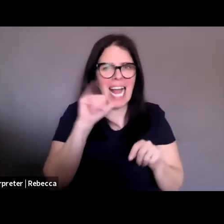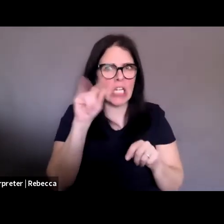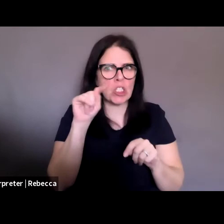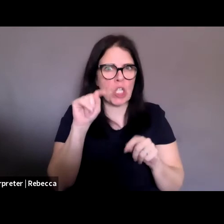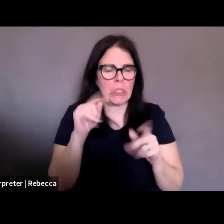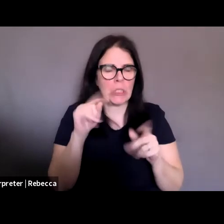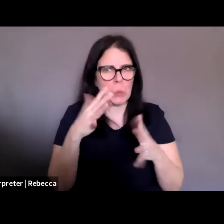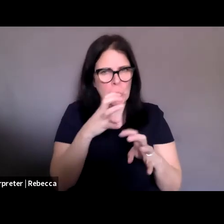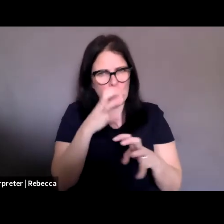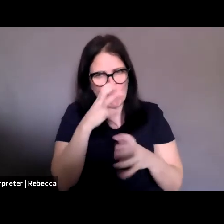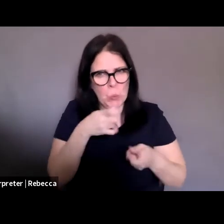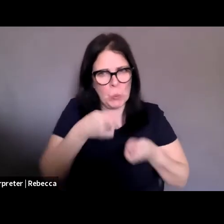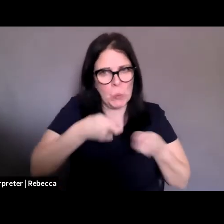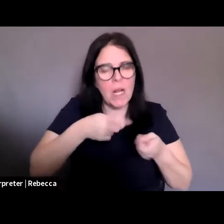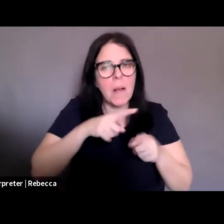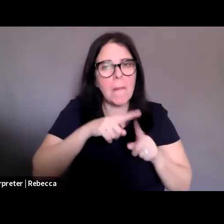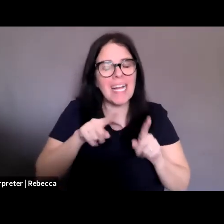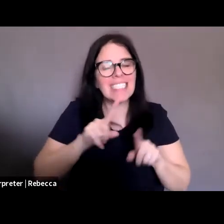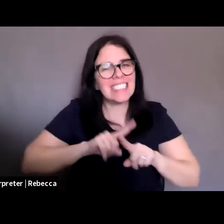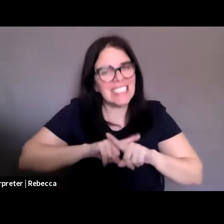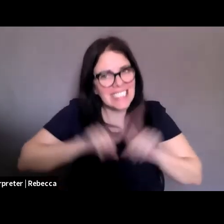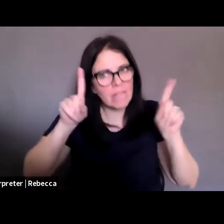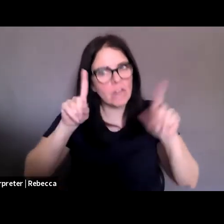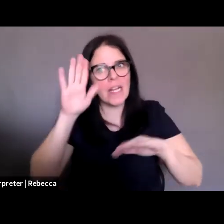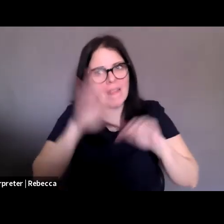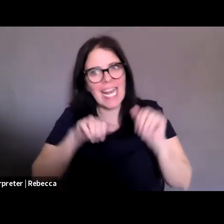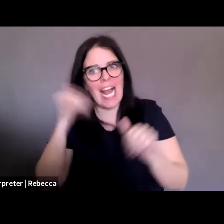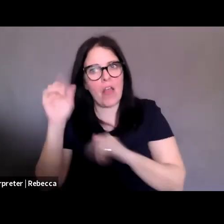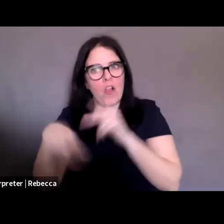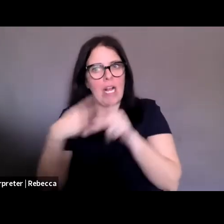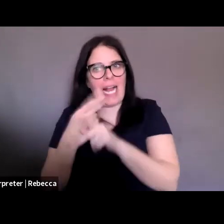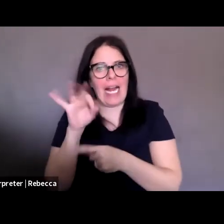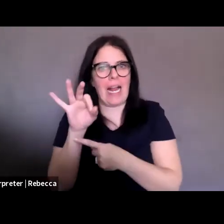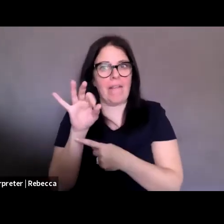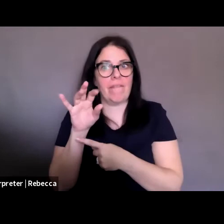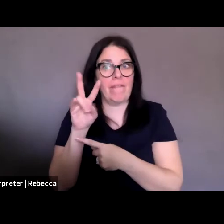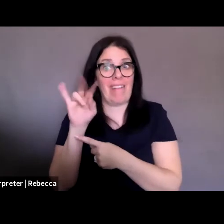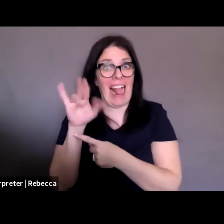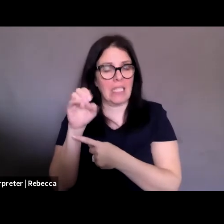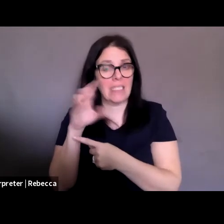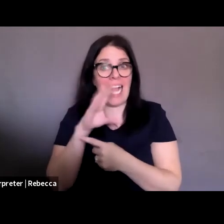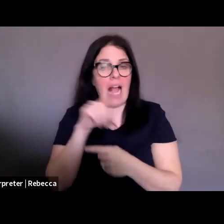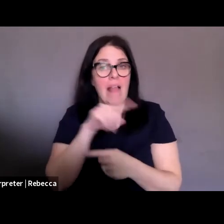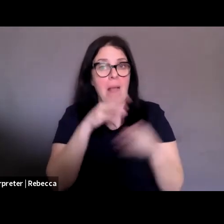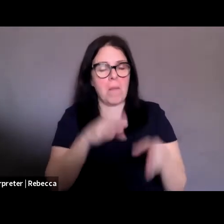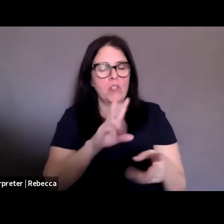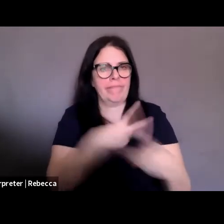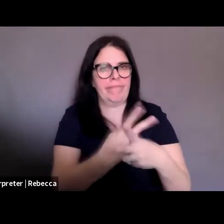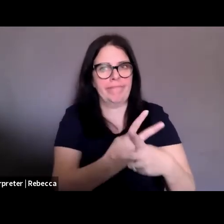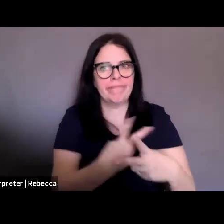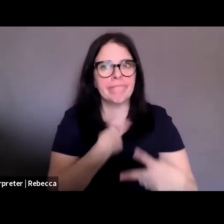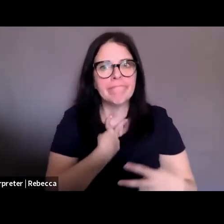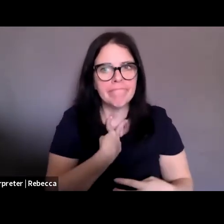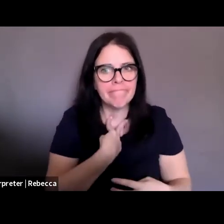than other kinds of violence, and it entraps the survivor. So the problem is